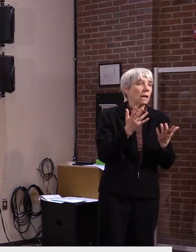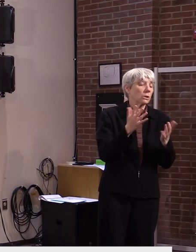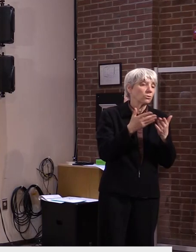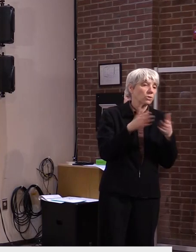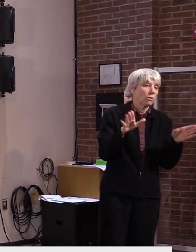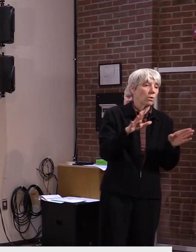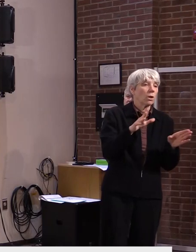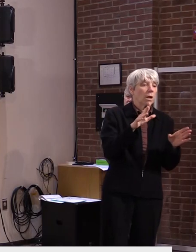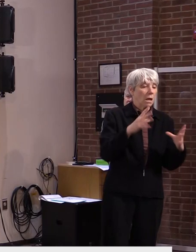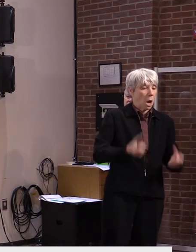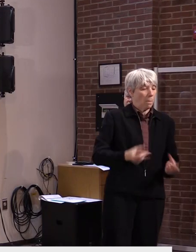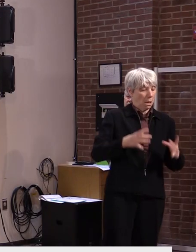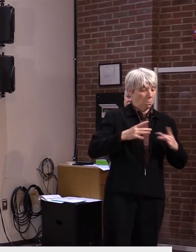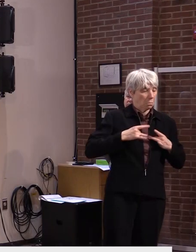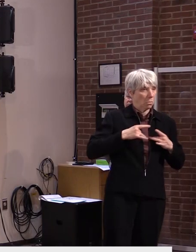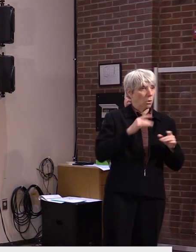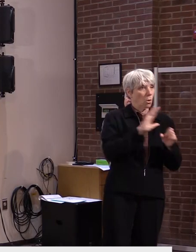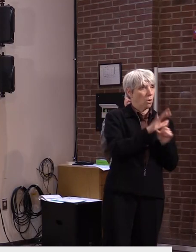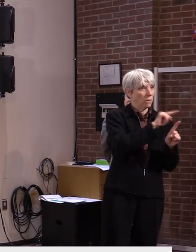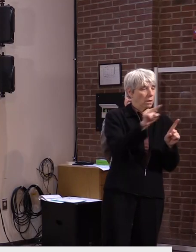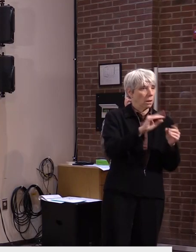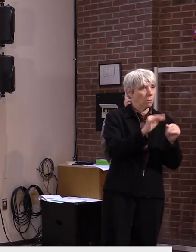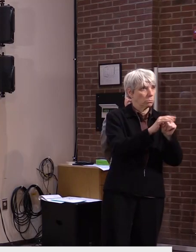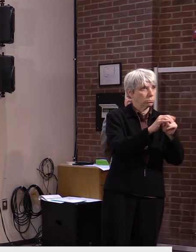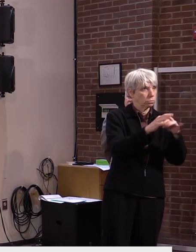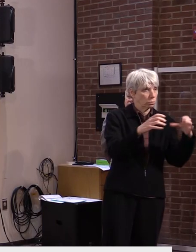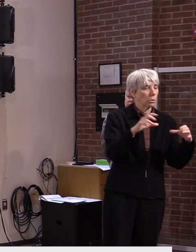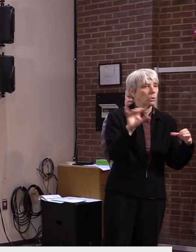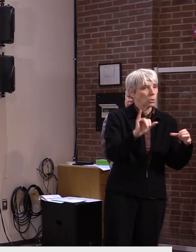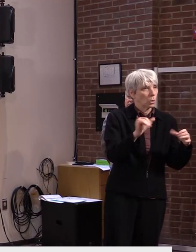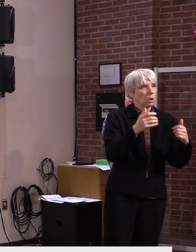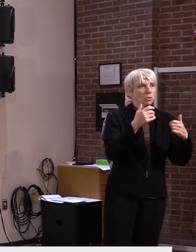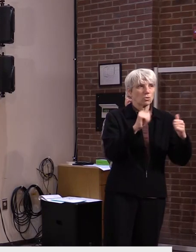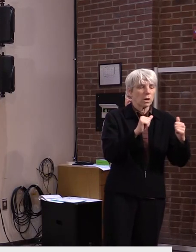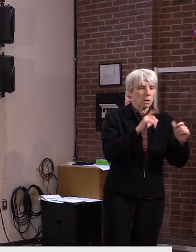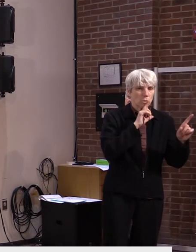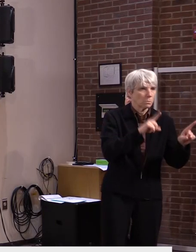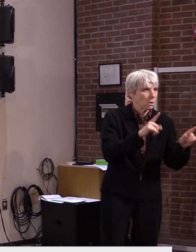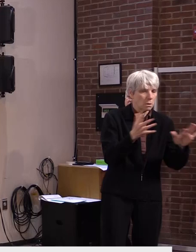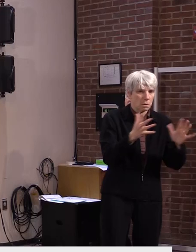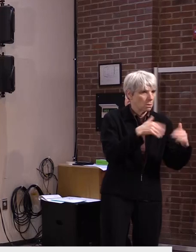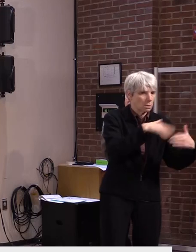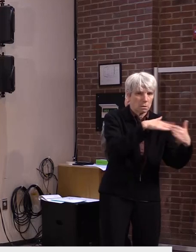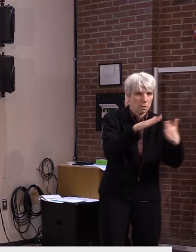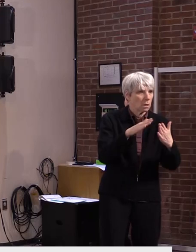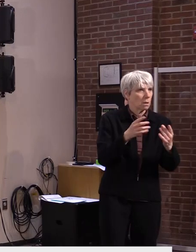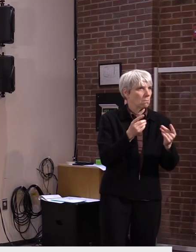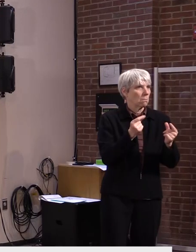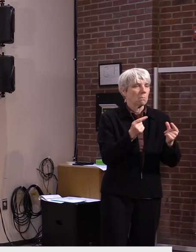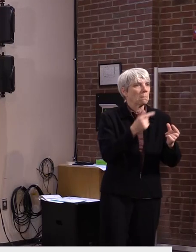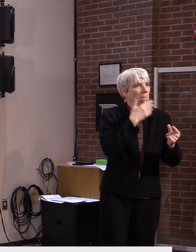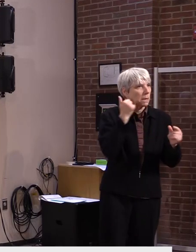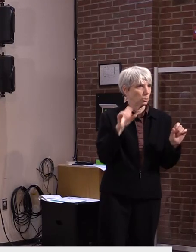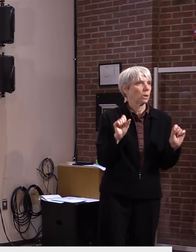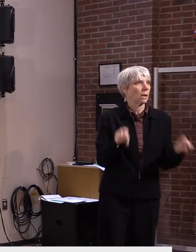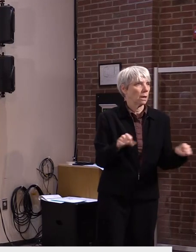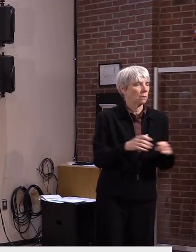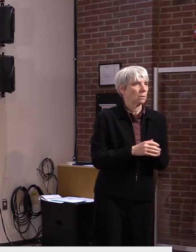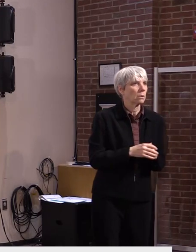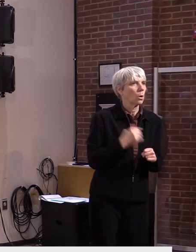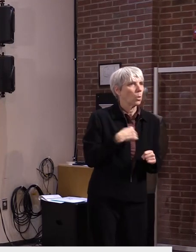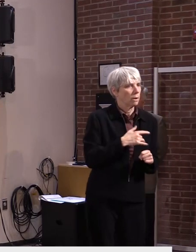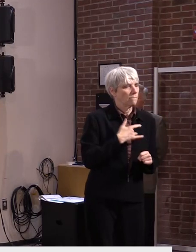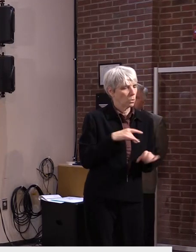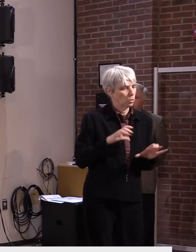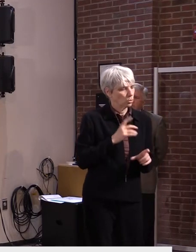we want to make sure that we're mitigating, managing them as best we can. we think we are, without going